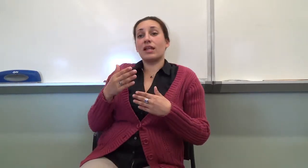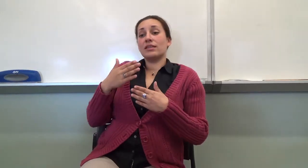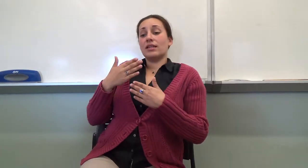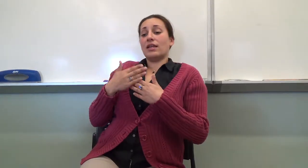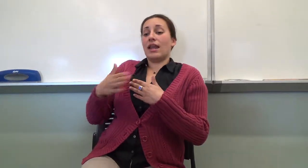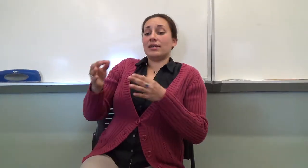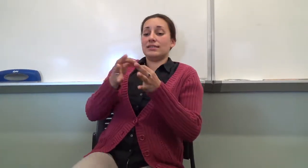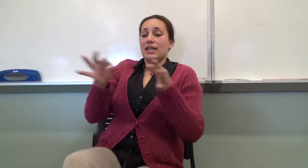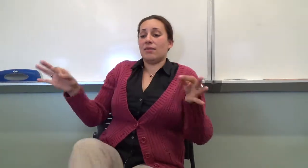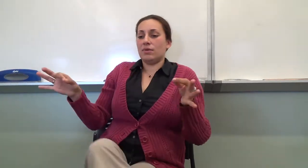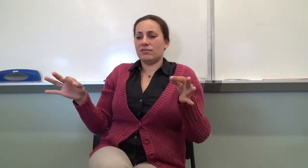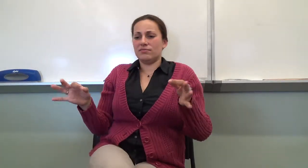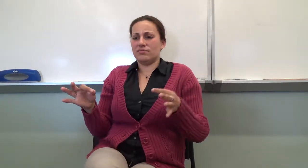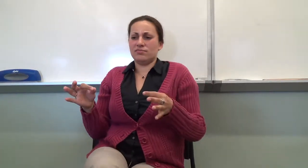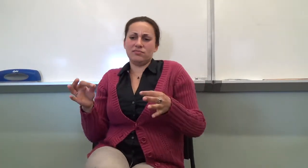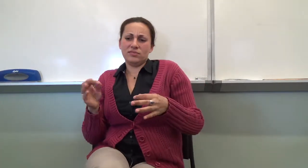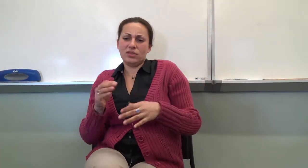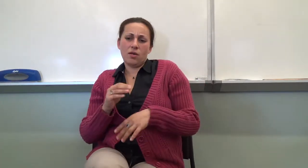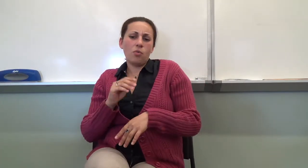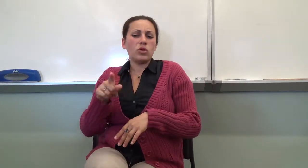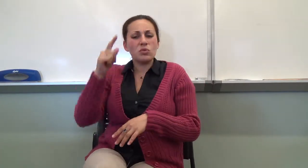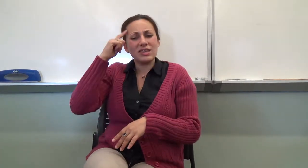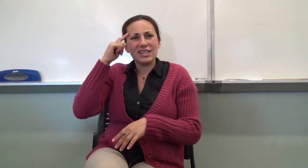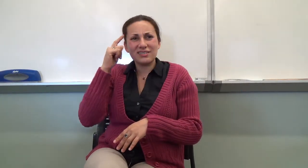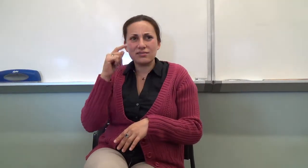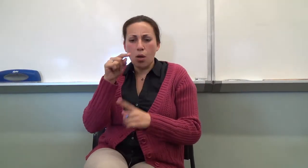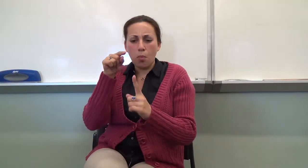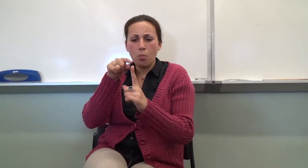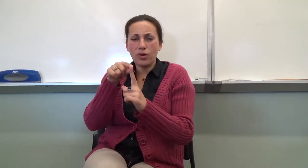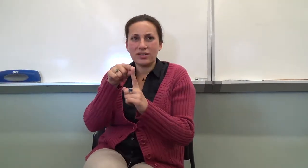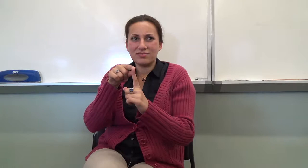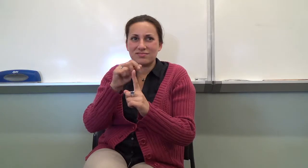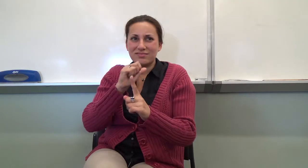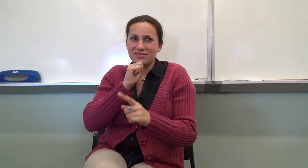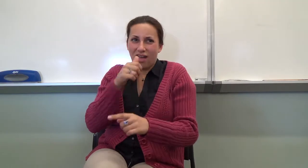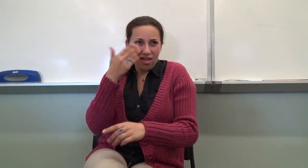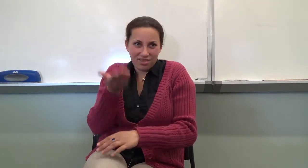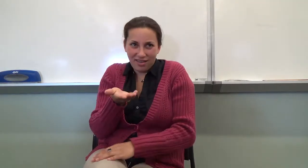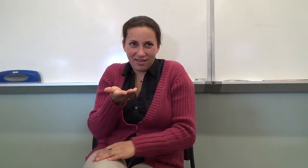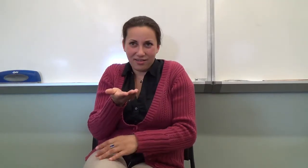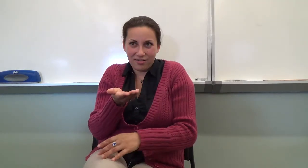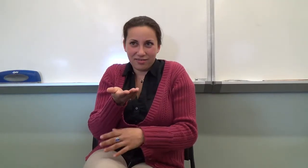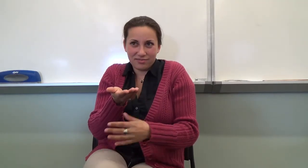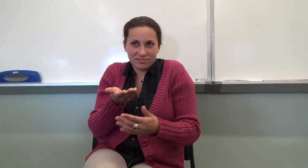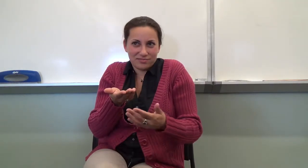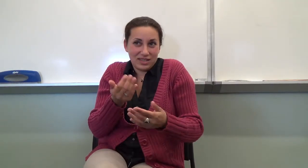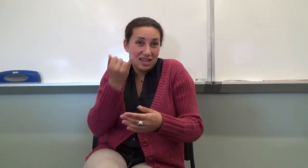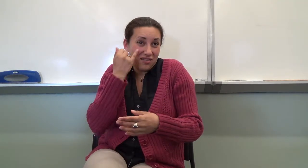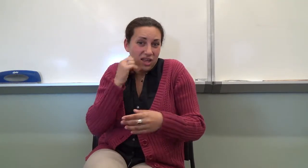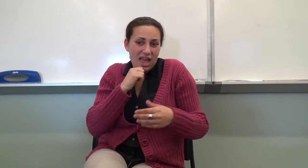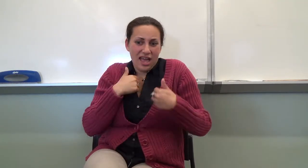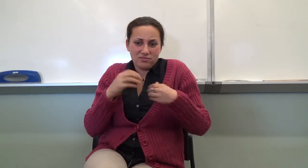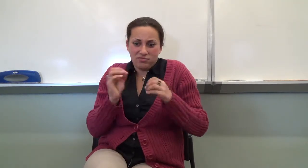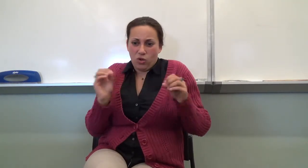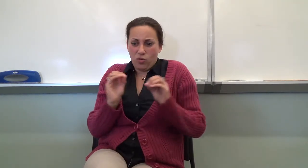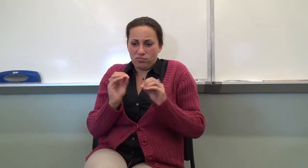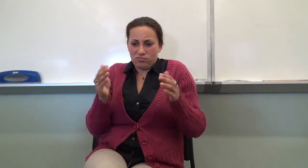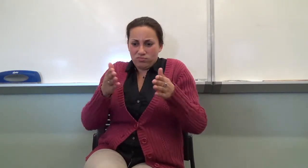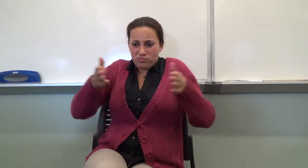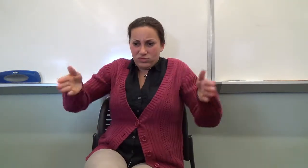it doesn't exist. That's right. That's correct. So all of geometry is based on the idea of a